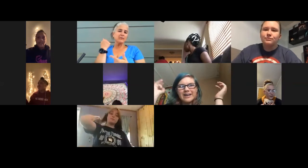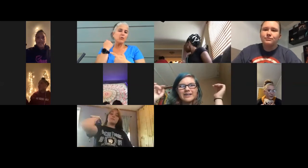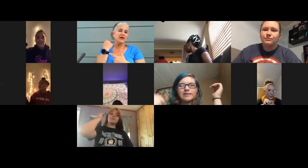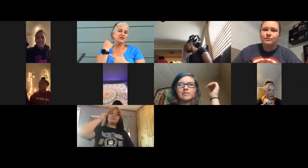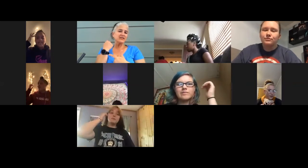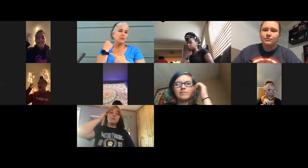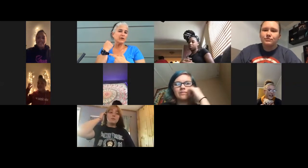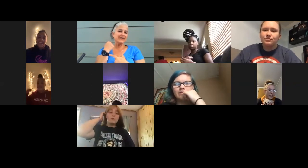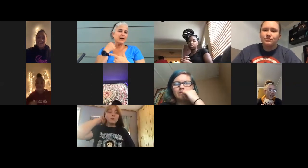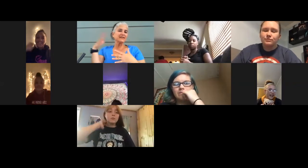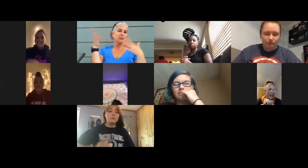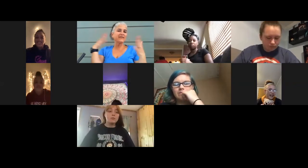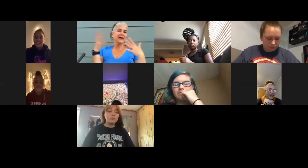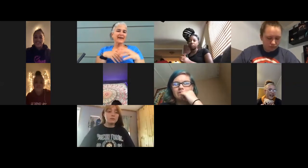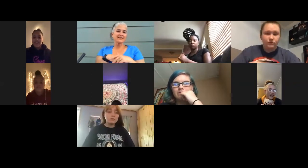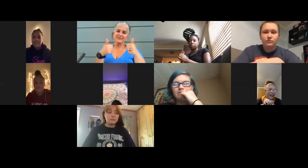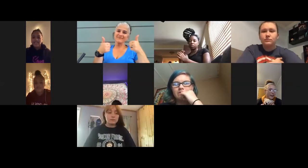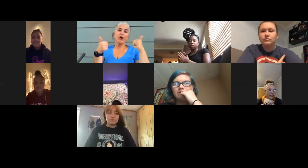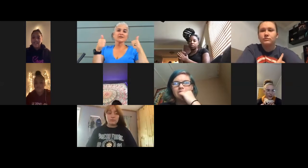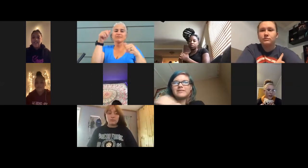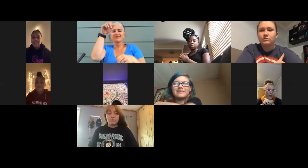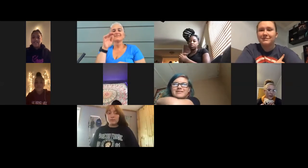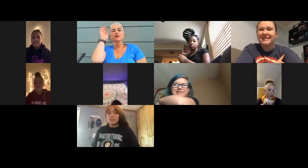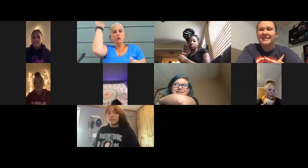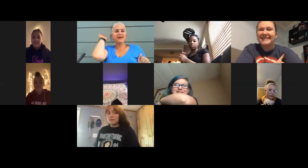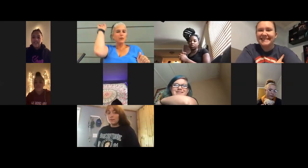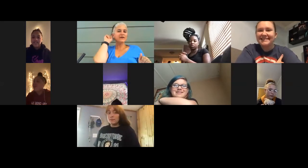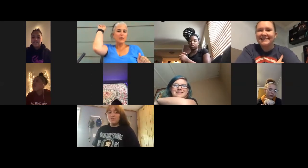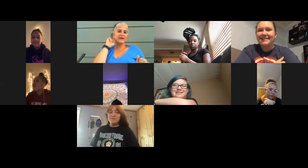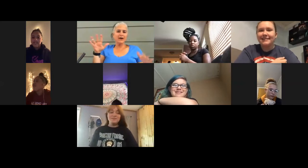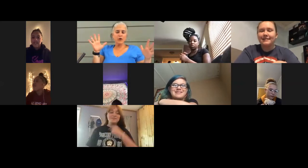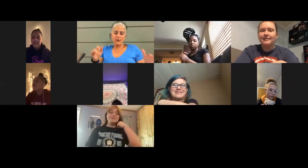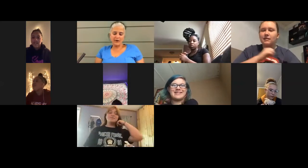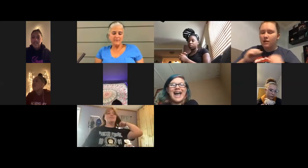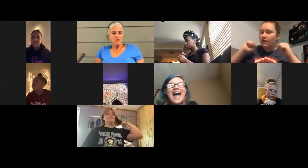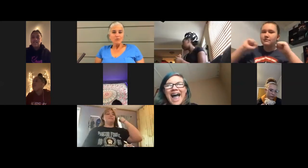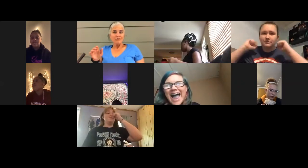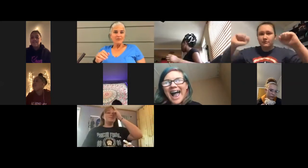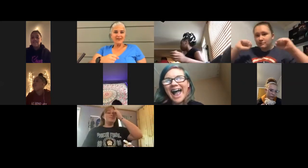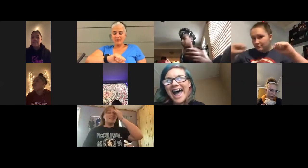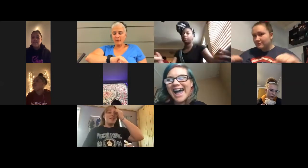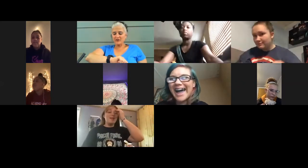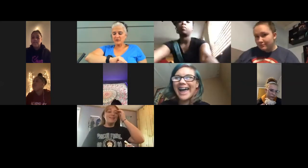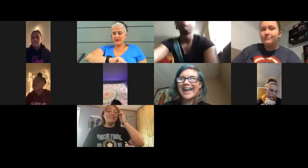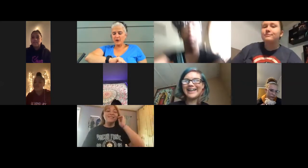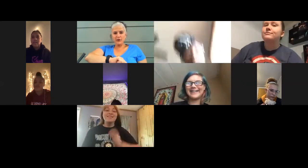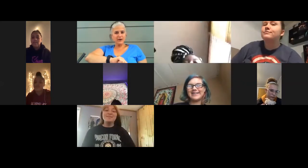okay, I'm sorry, my watch thinks I'm working out because I'm waving my hands. Awesome. Workout. Woo, okay. My watch just went, oh,